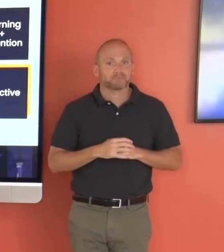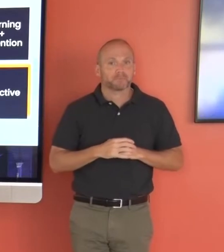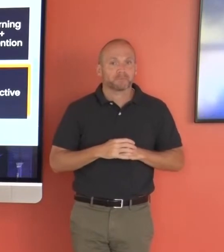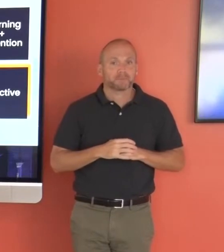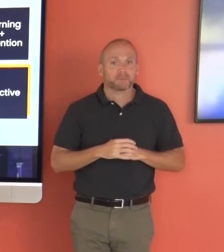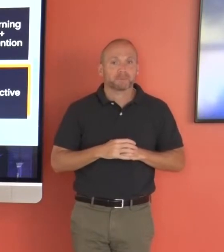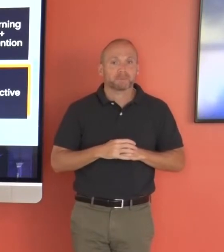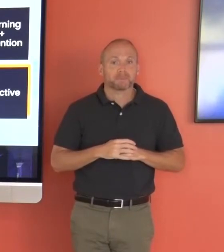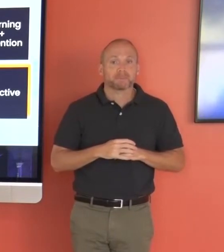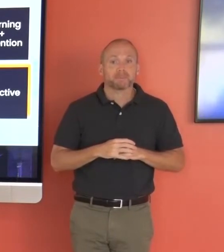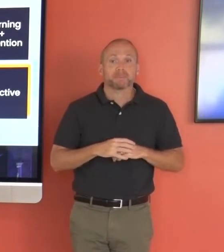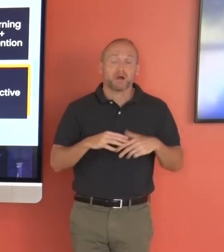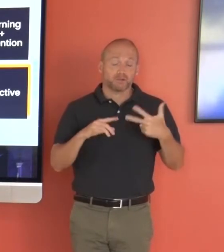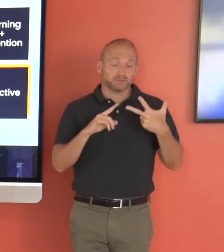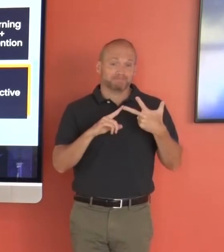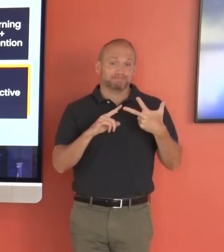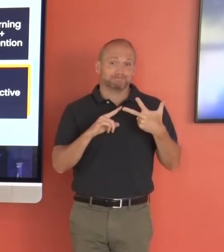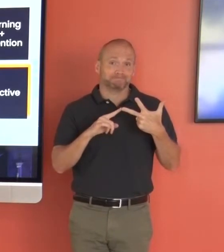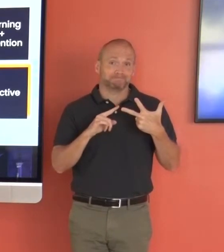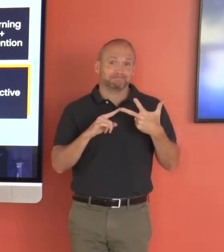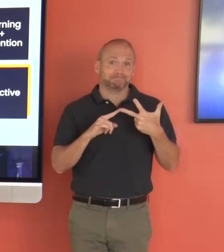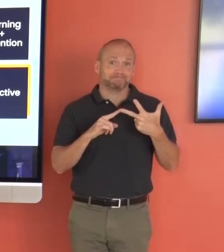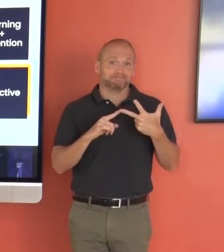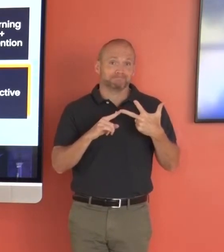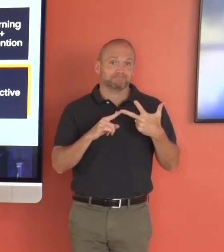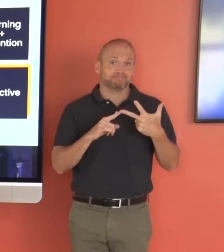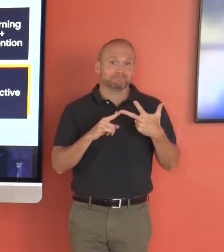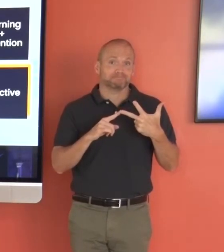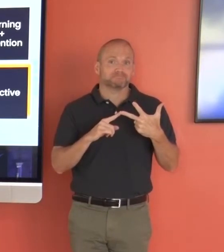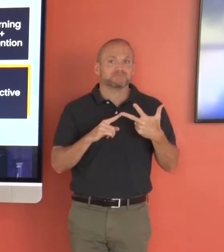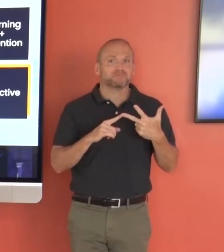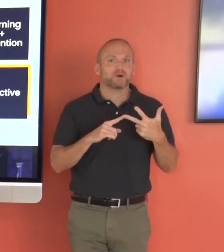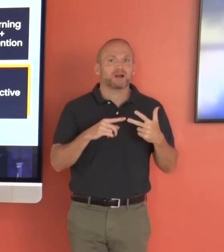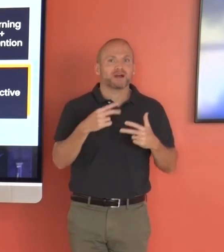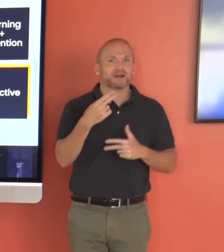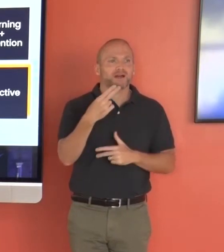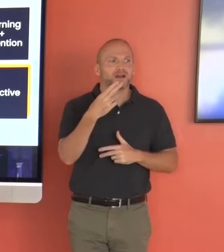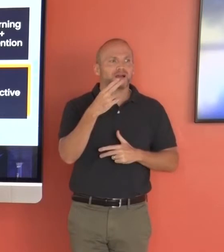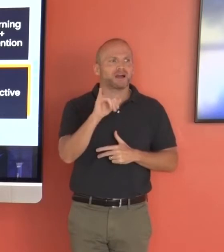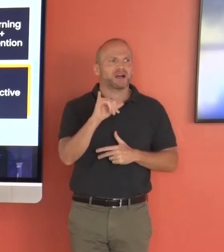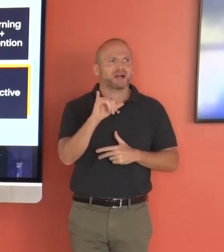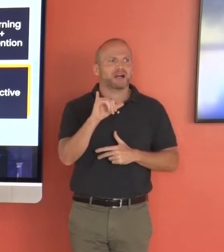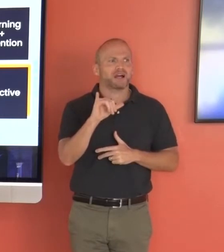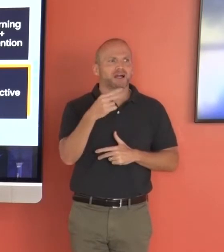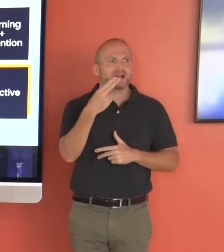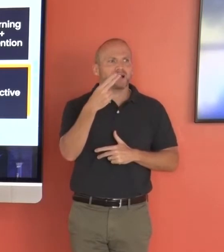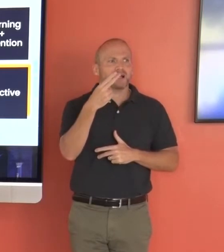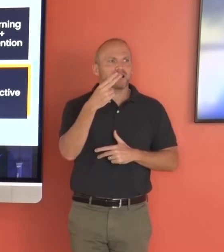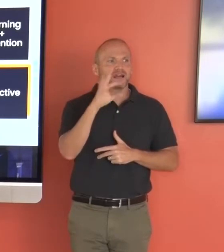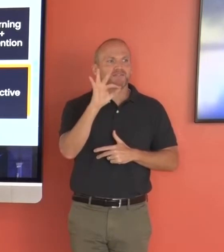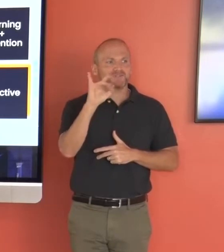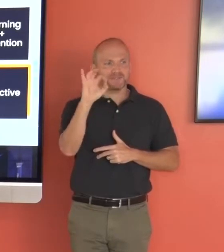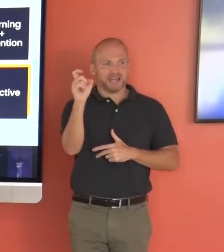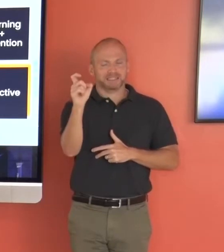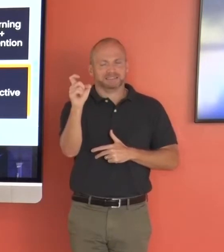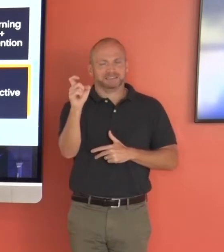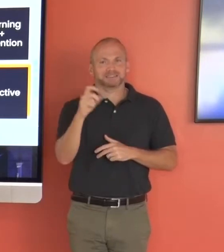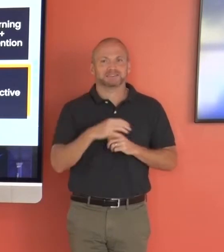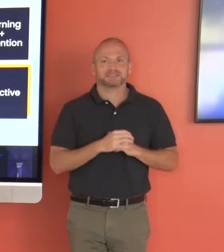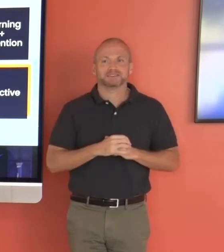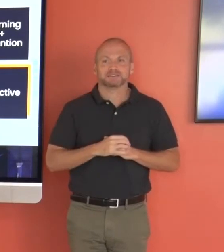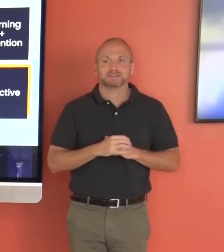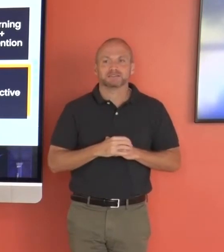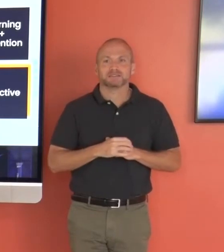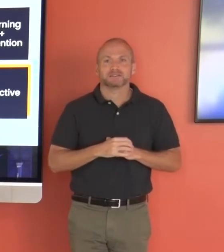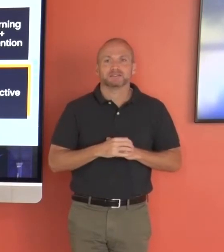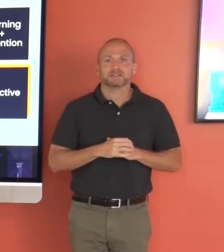and retention bucket, we're looking at high flex, expanding our high flex opportunities. What does that mean? For the students,